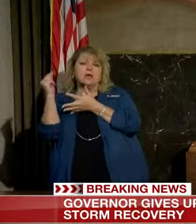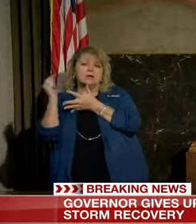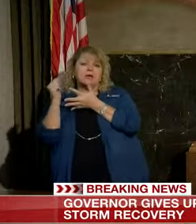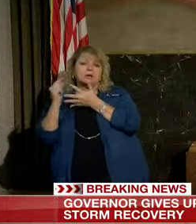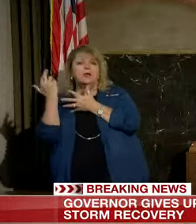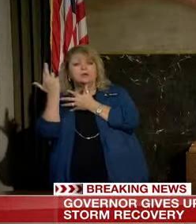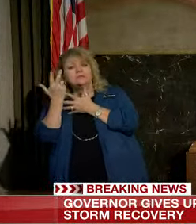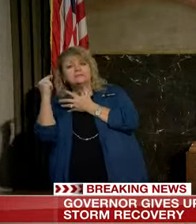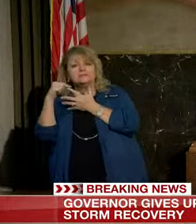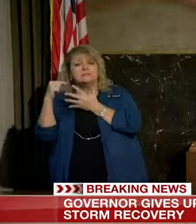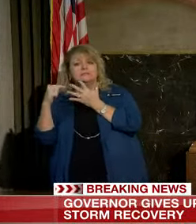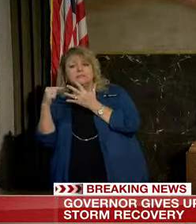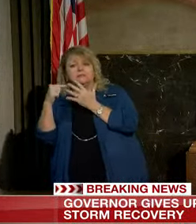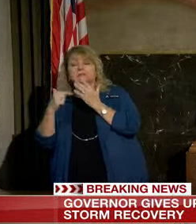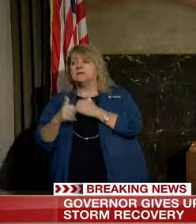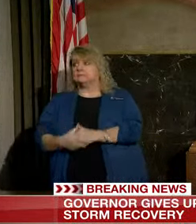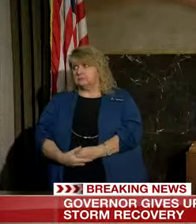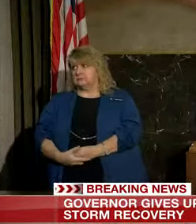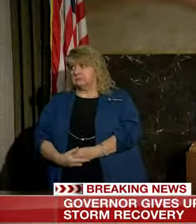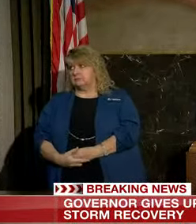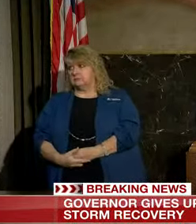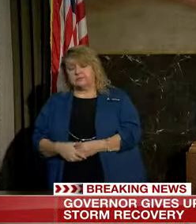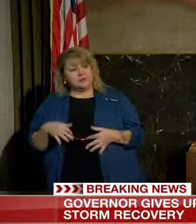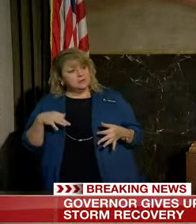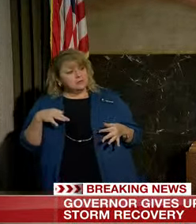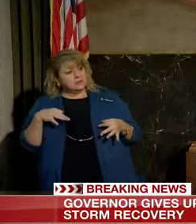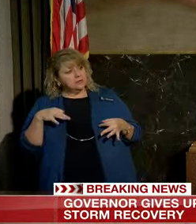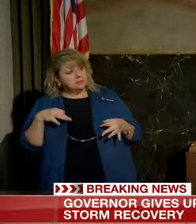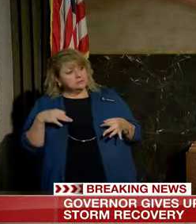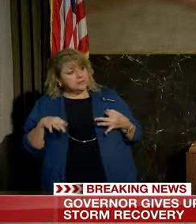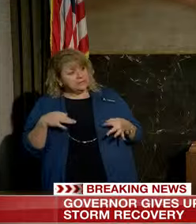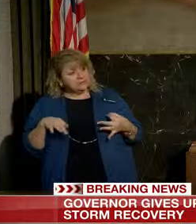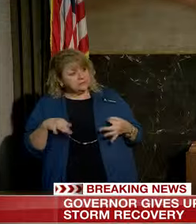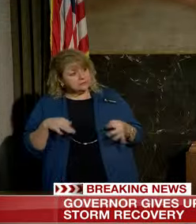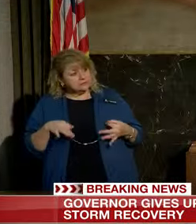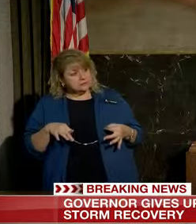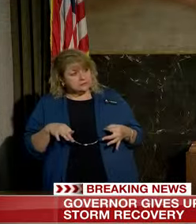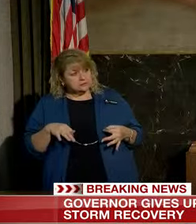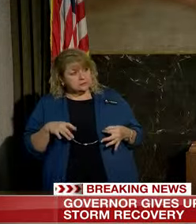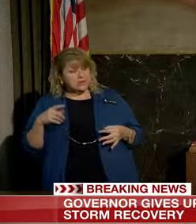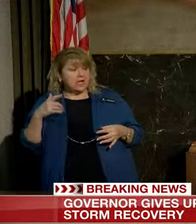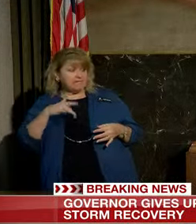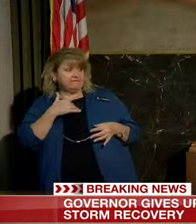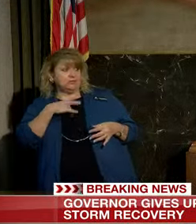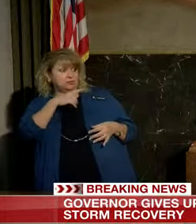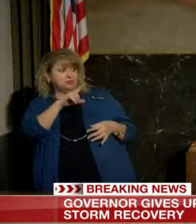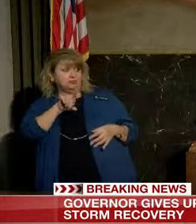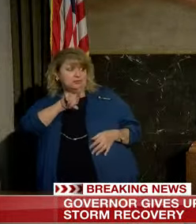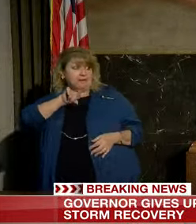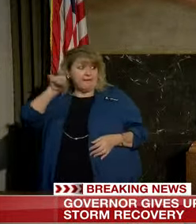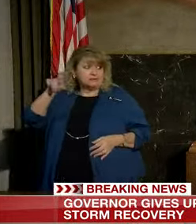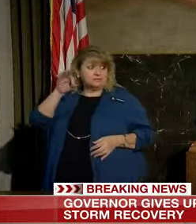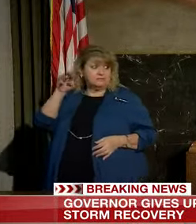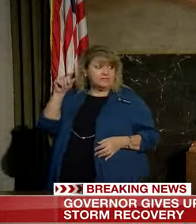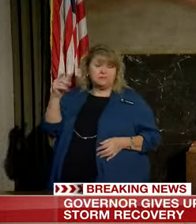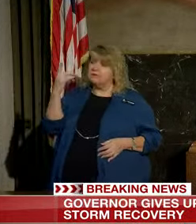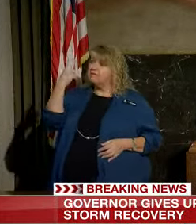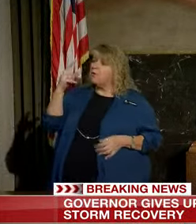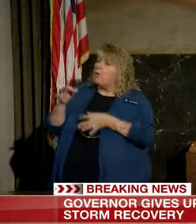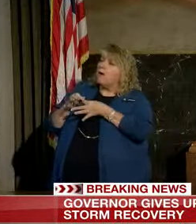holding them up. I would think you should address that directly with FEMA in terms of